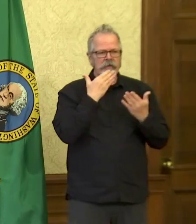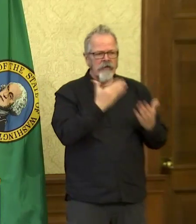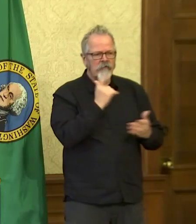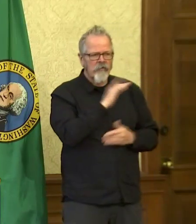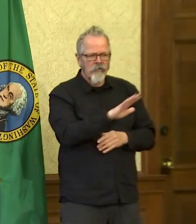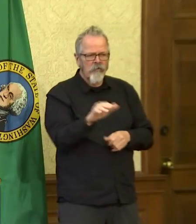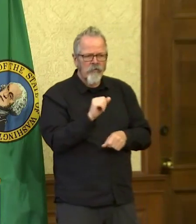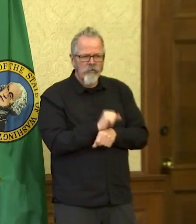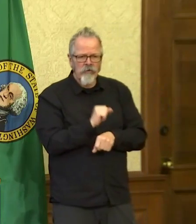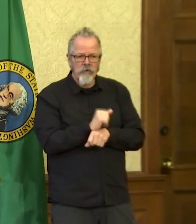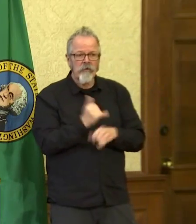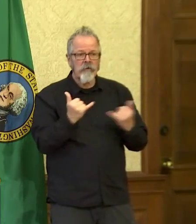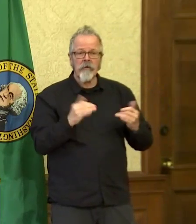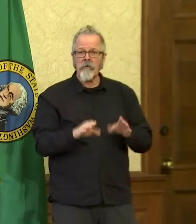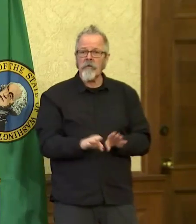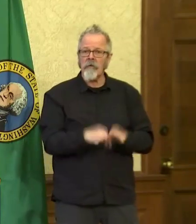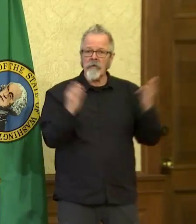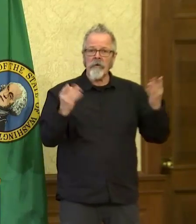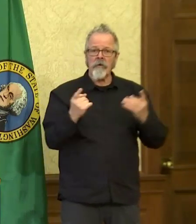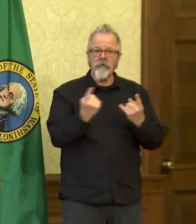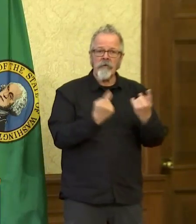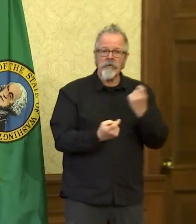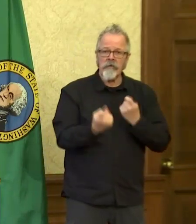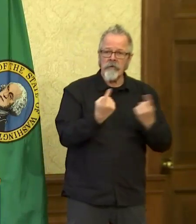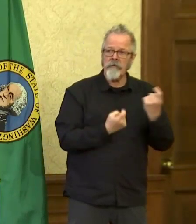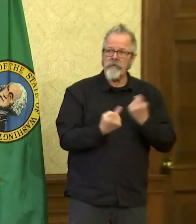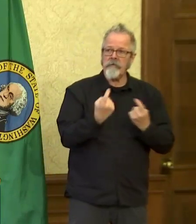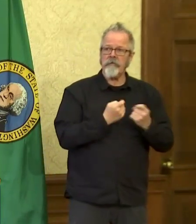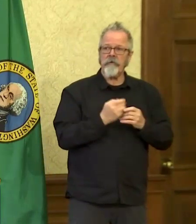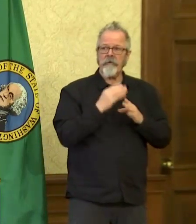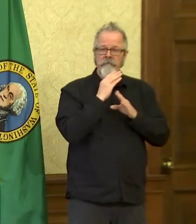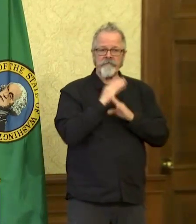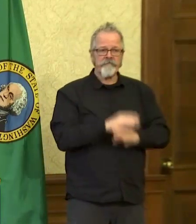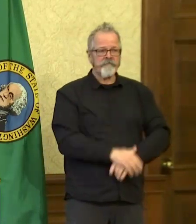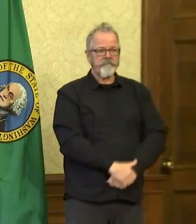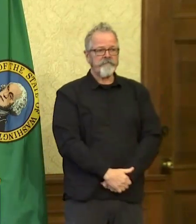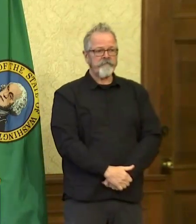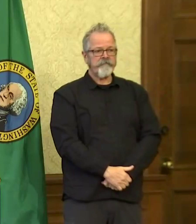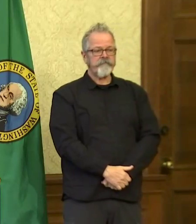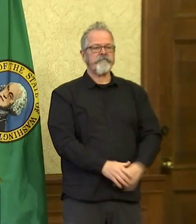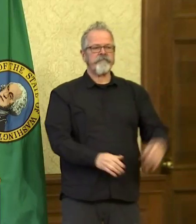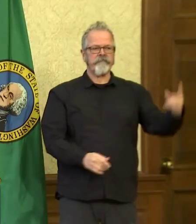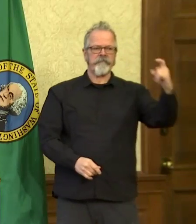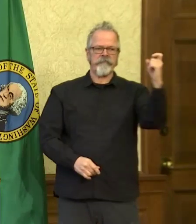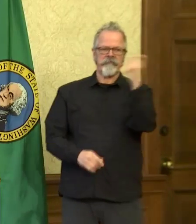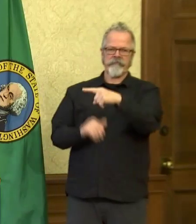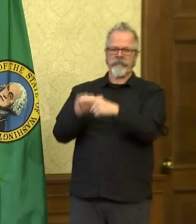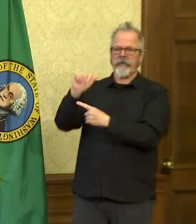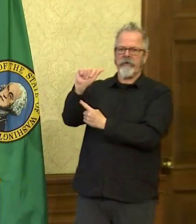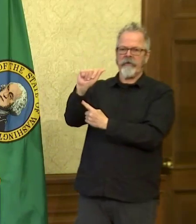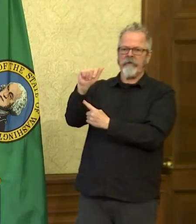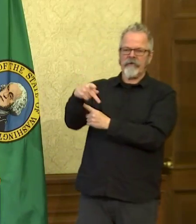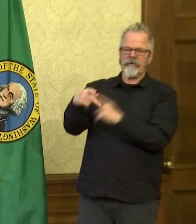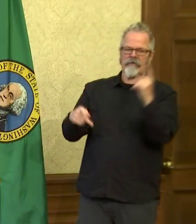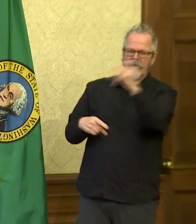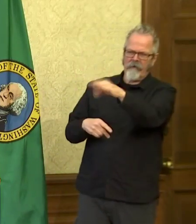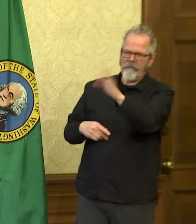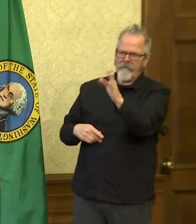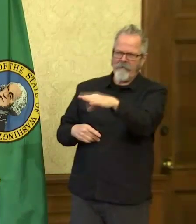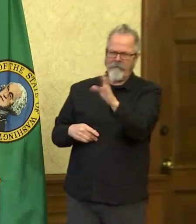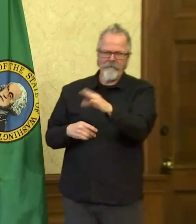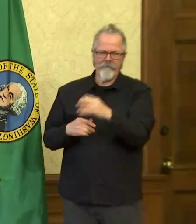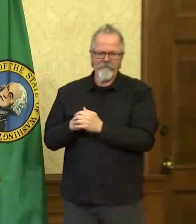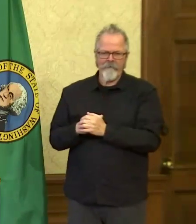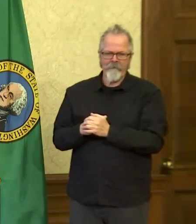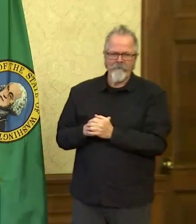Rachel with AP. Hi, Governor, or maybe one of the other speakers can speak to this. I'm wondering how many